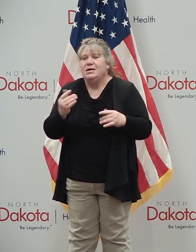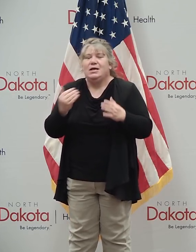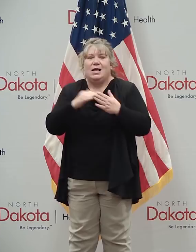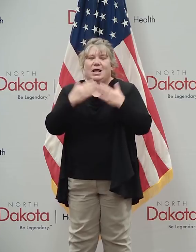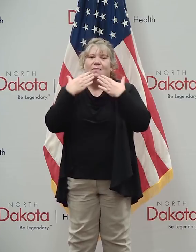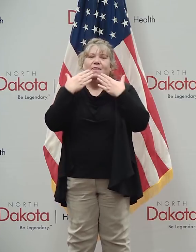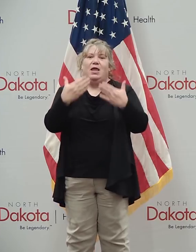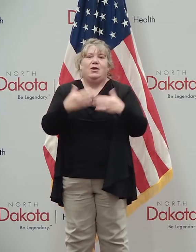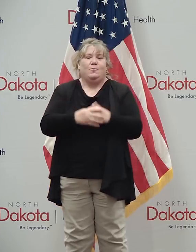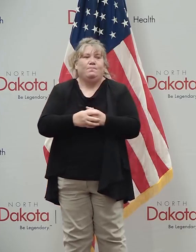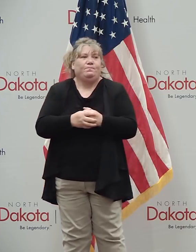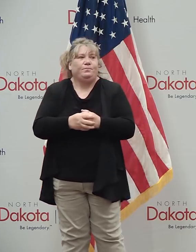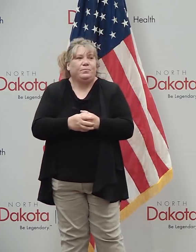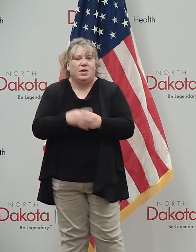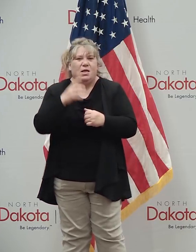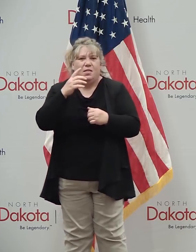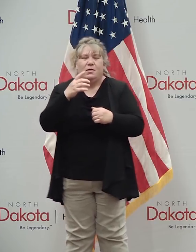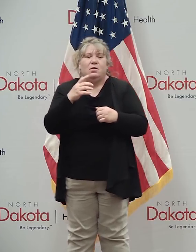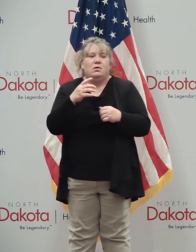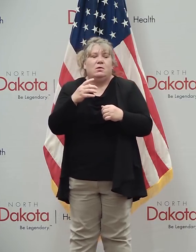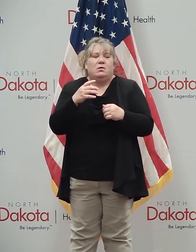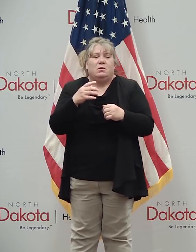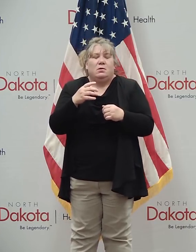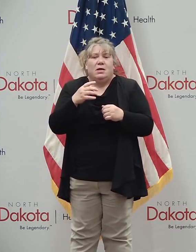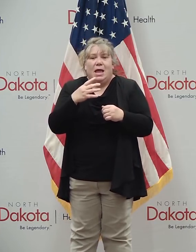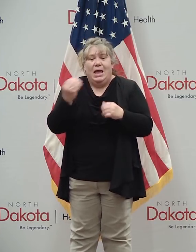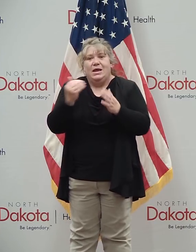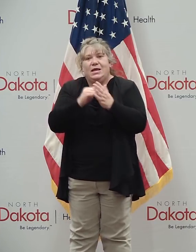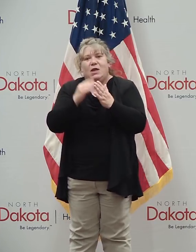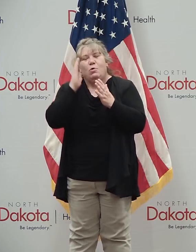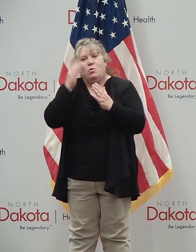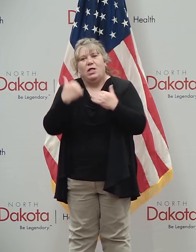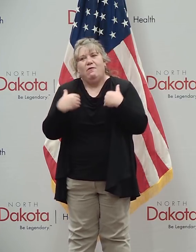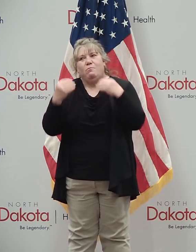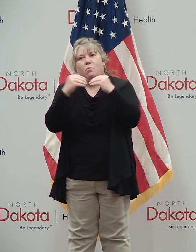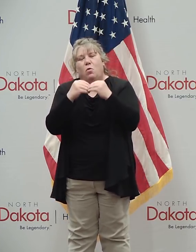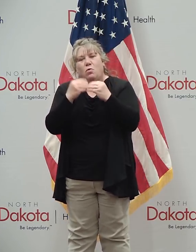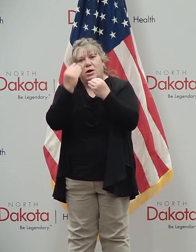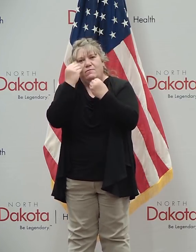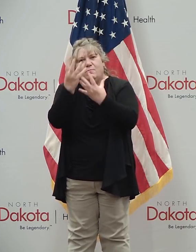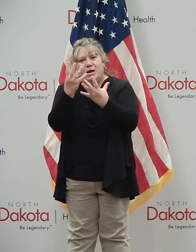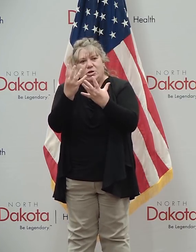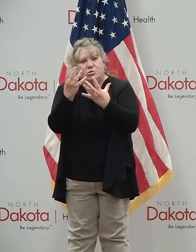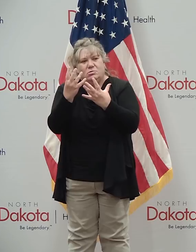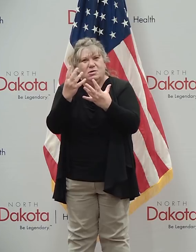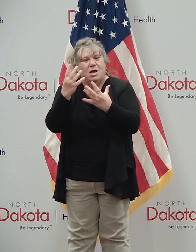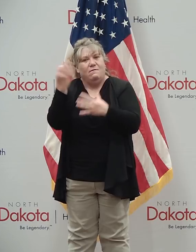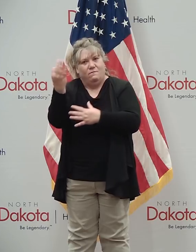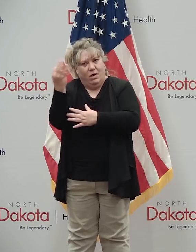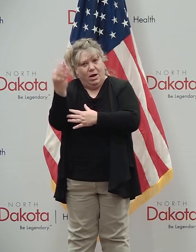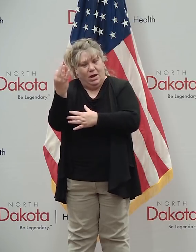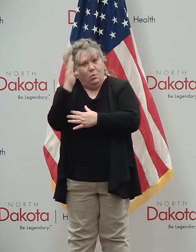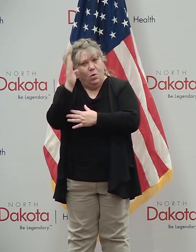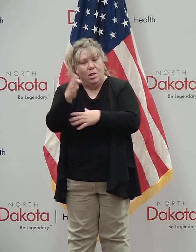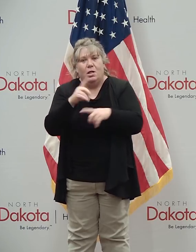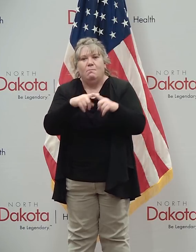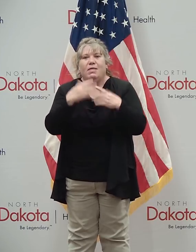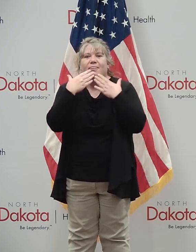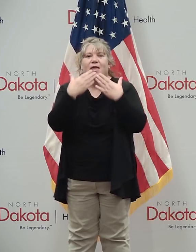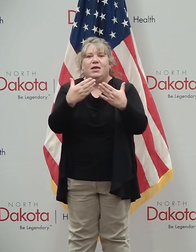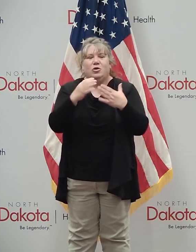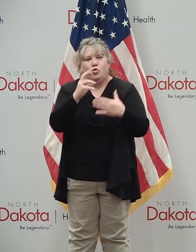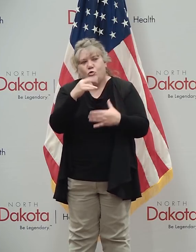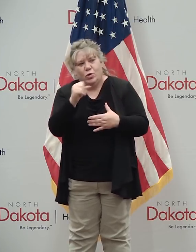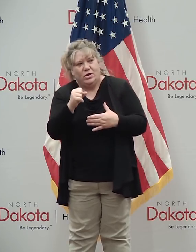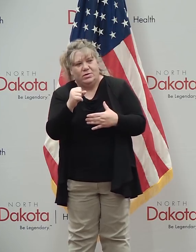thank you for all of that. And again, we'll have more updates on this, I believe, on Friday. But again, thanks,